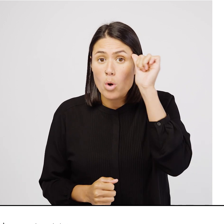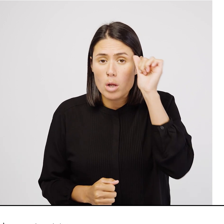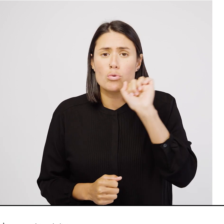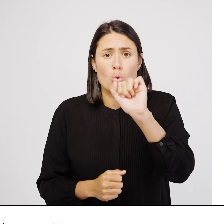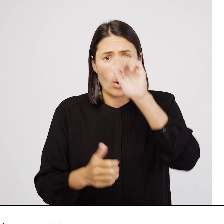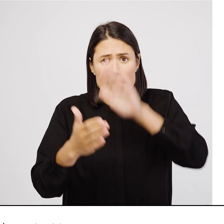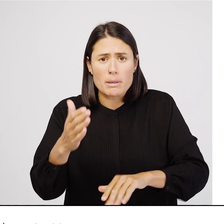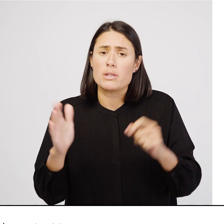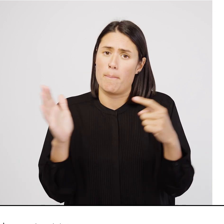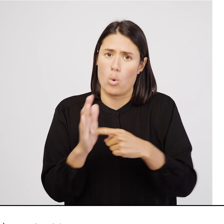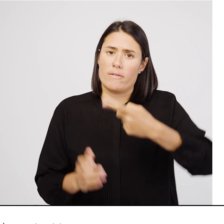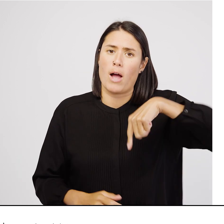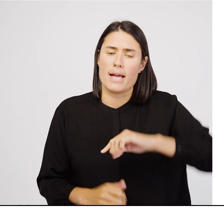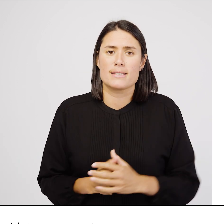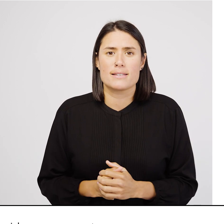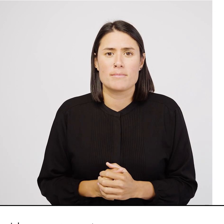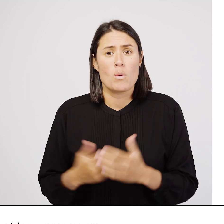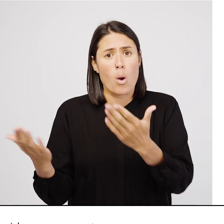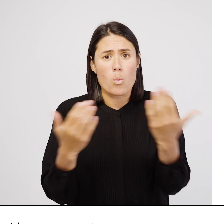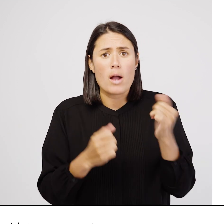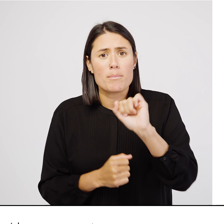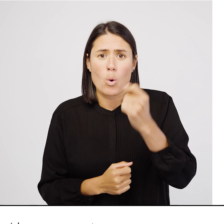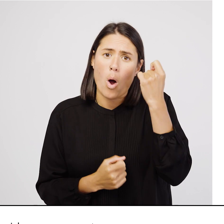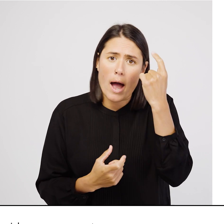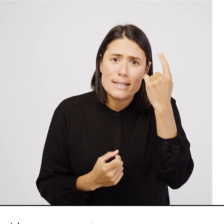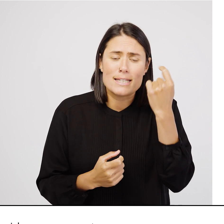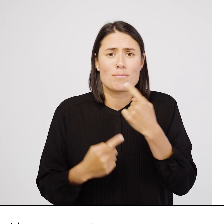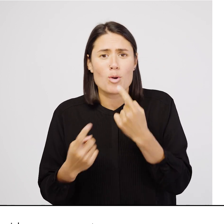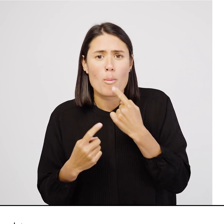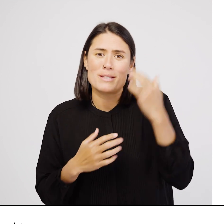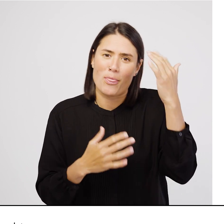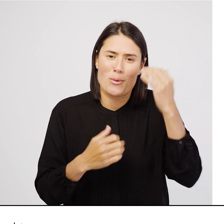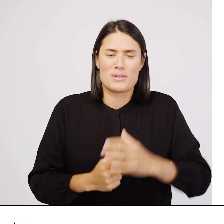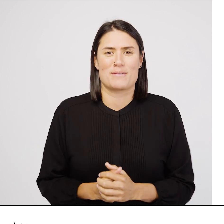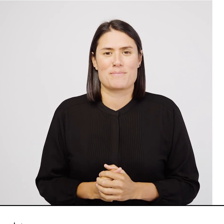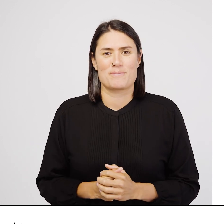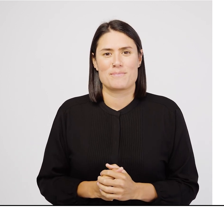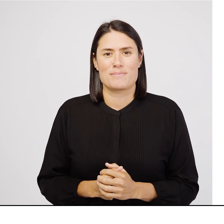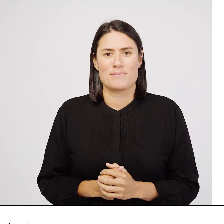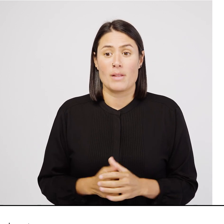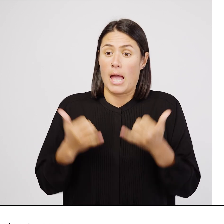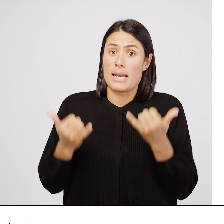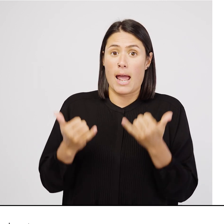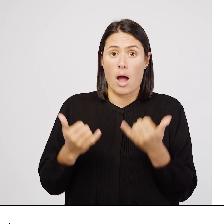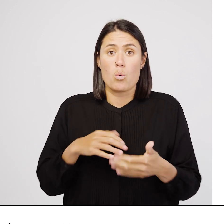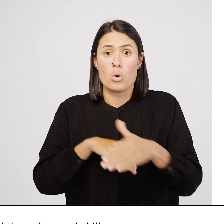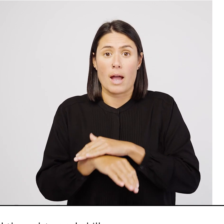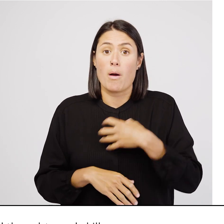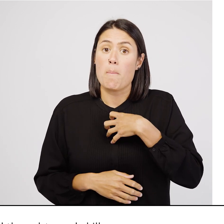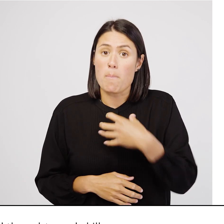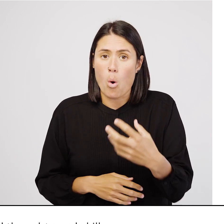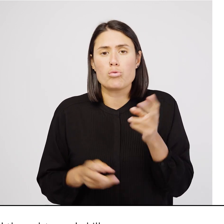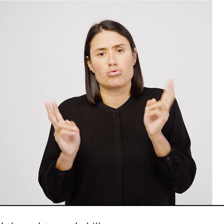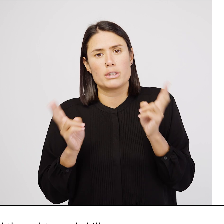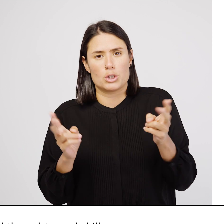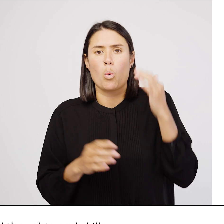and experience is important to us, and we welcome your ideas, comments and thoughts. So now we're going to cover some